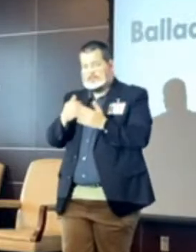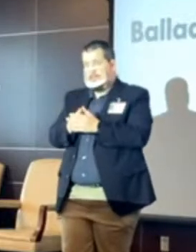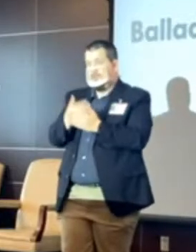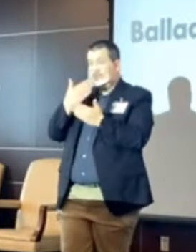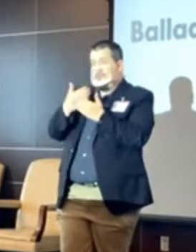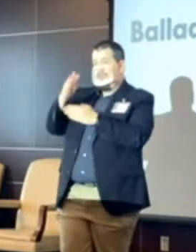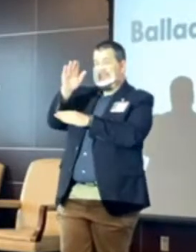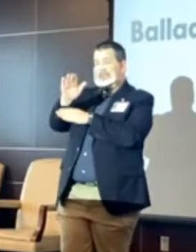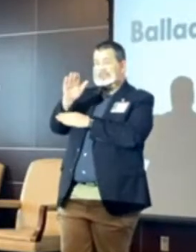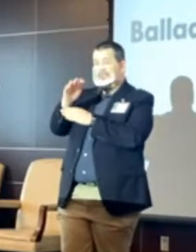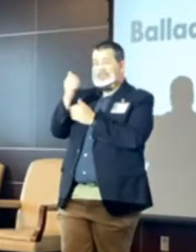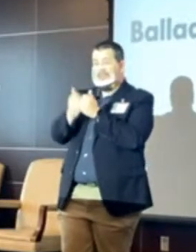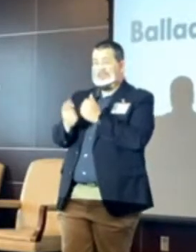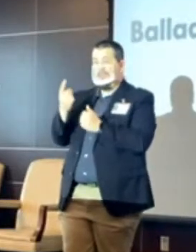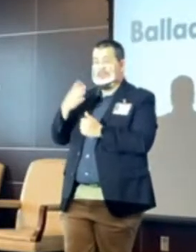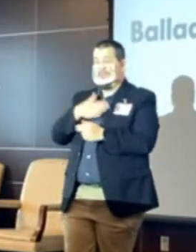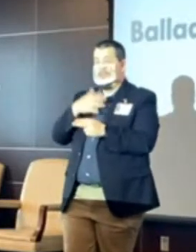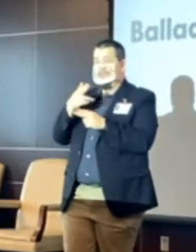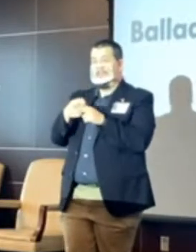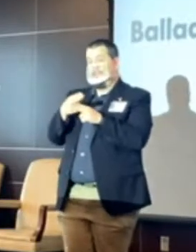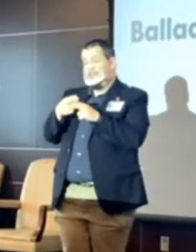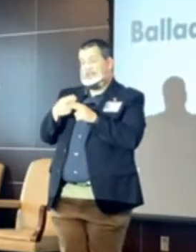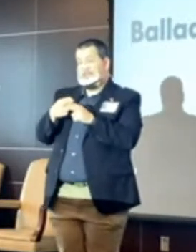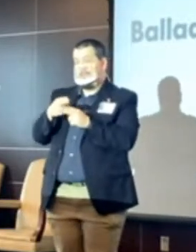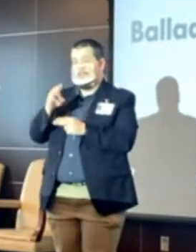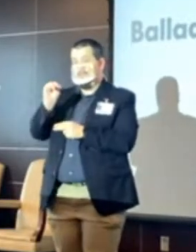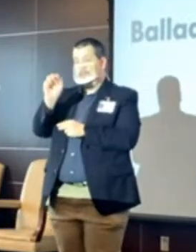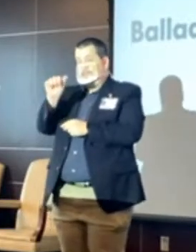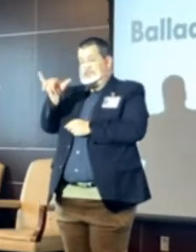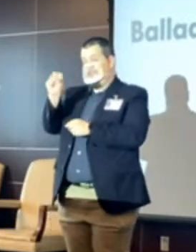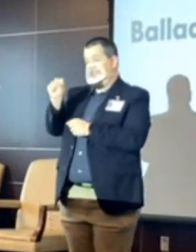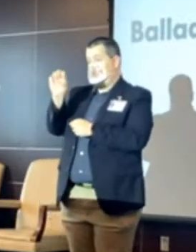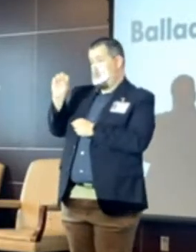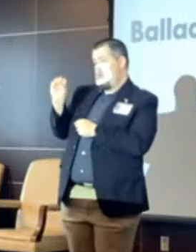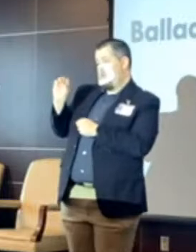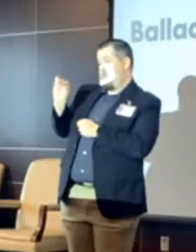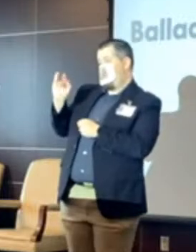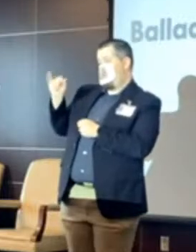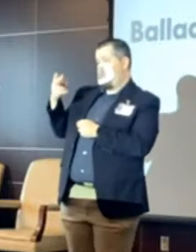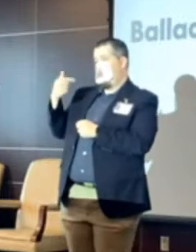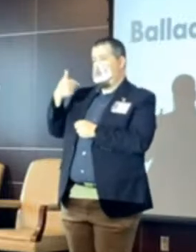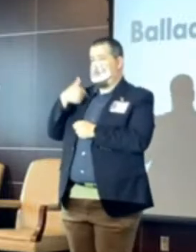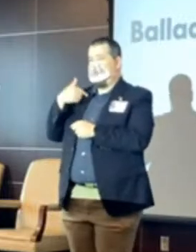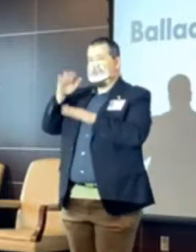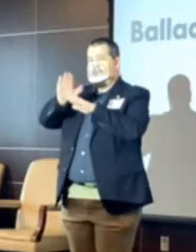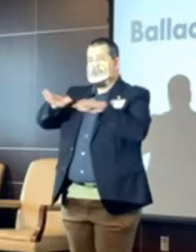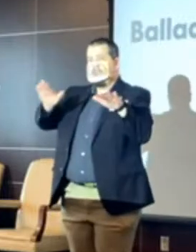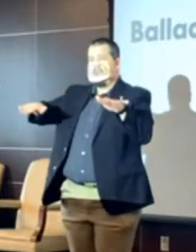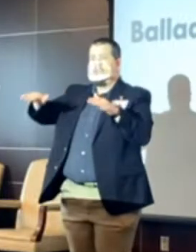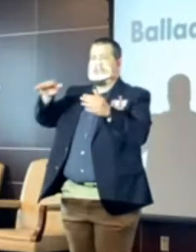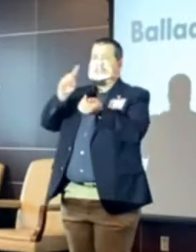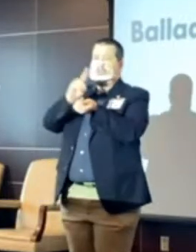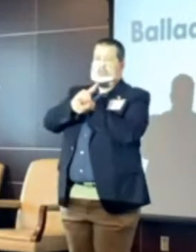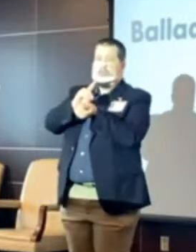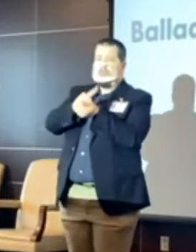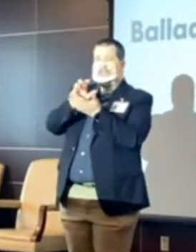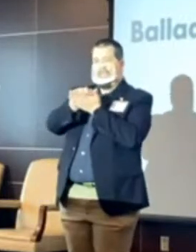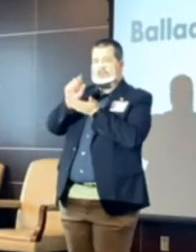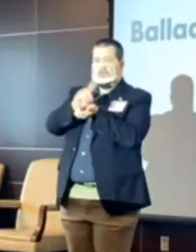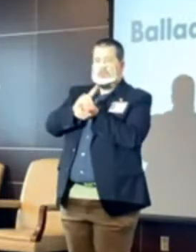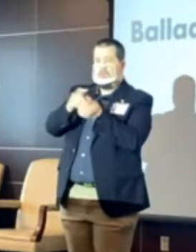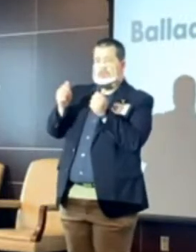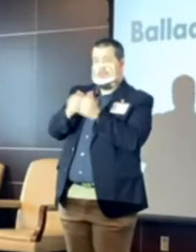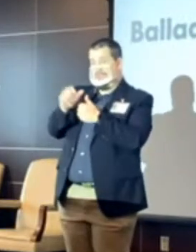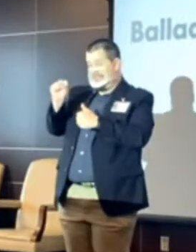Good afternoon, everyone. My name is Myesa Emberesh. I'm a pediatric hematologist oncologist. I have been with St.